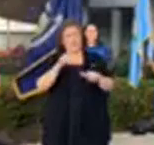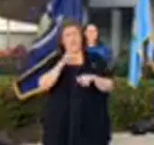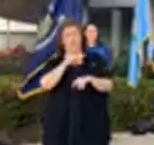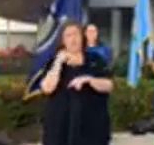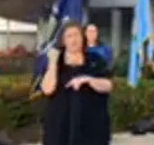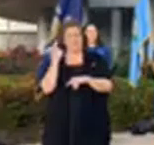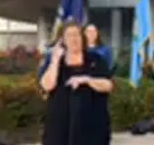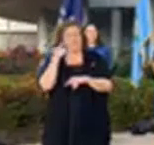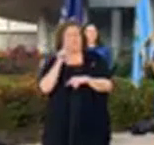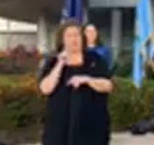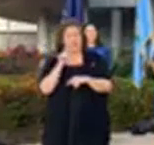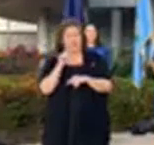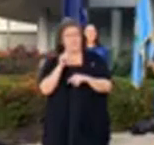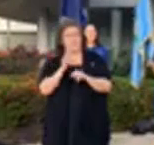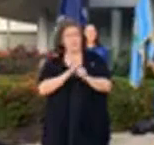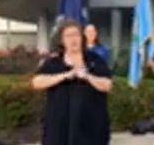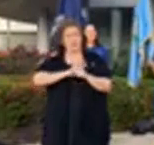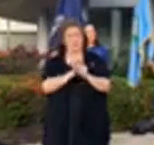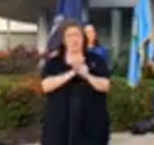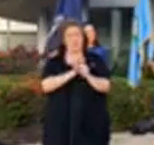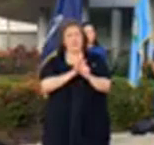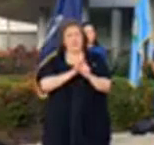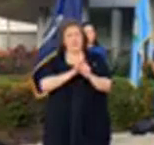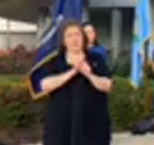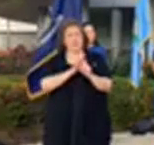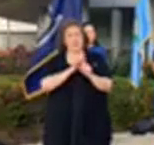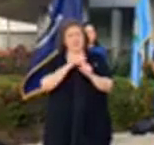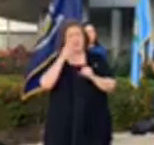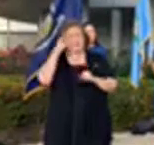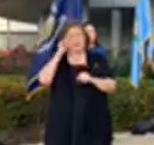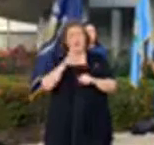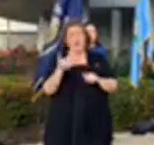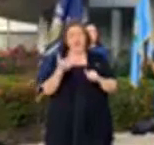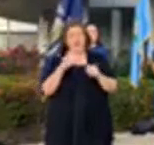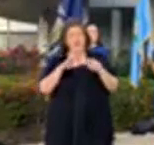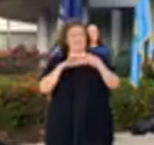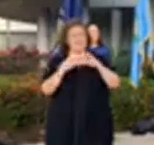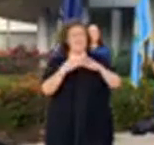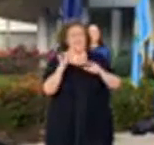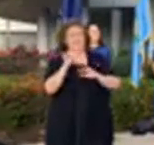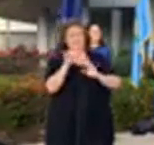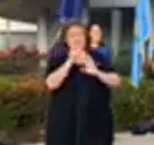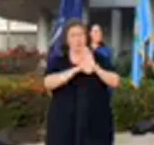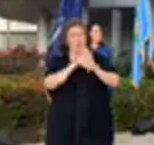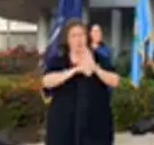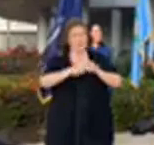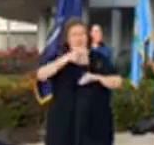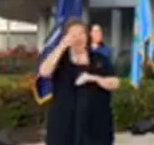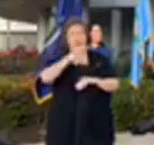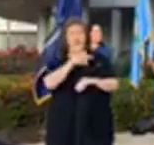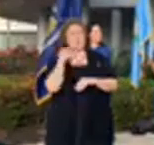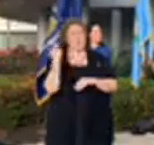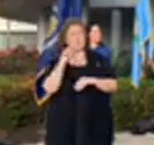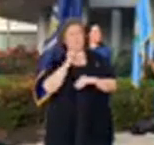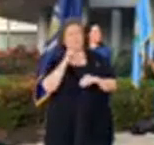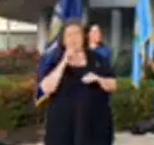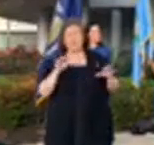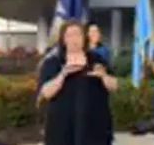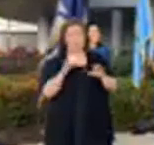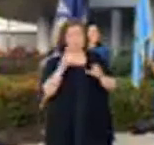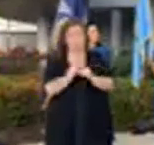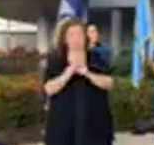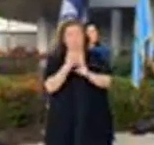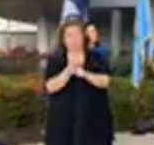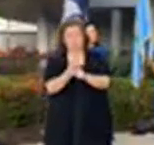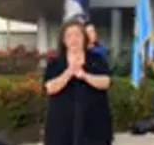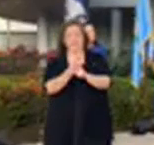exact quote is, I think there's other cities that are extreme risk. New Orleans is at very high risk and they're not taking appropriate measures. And his